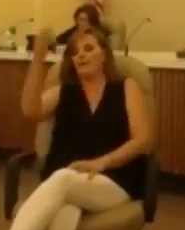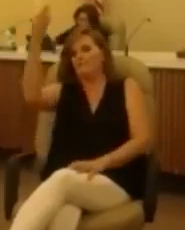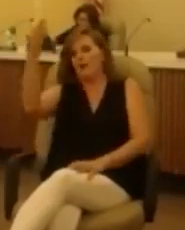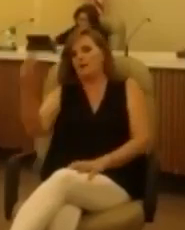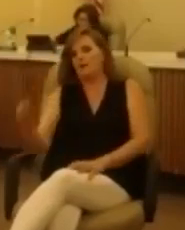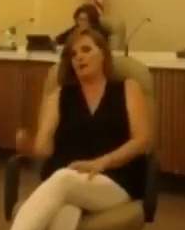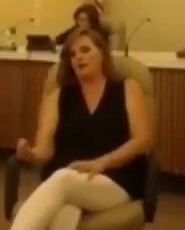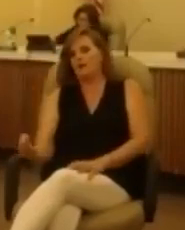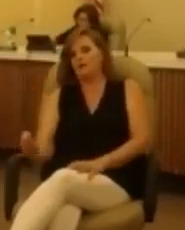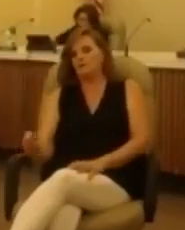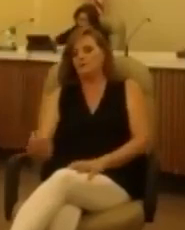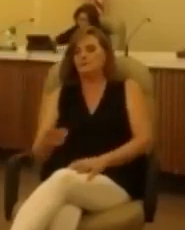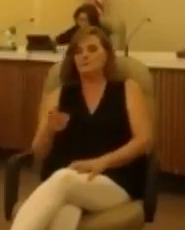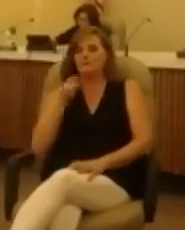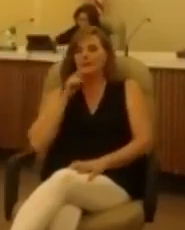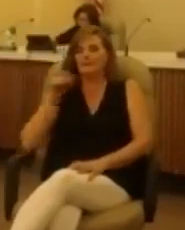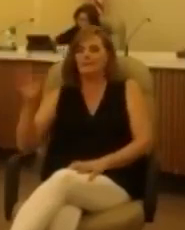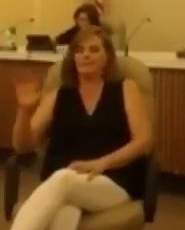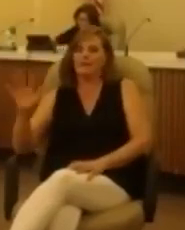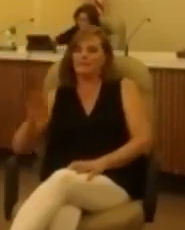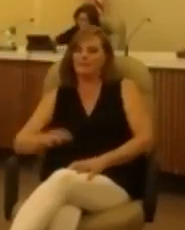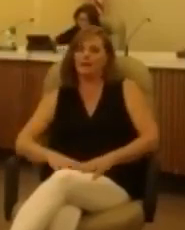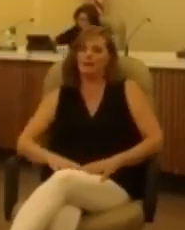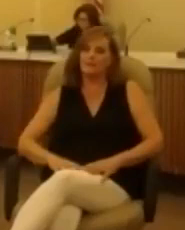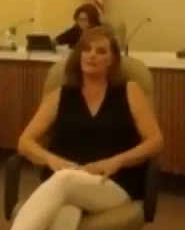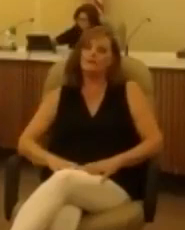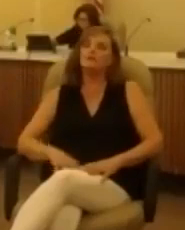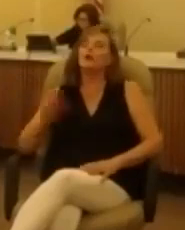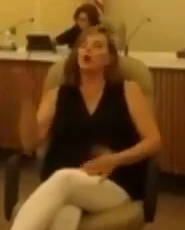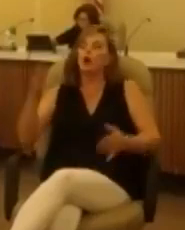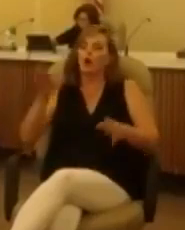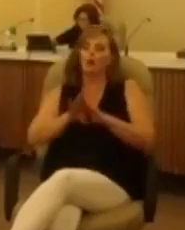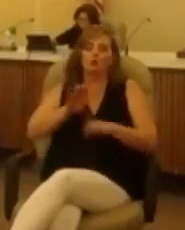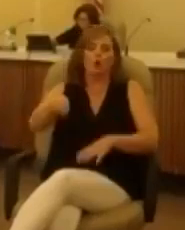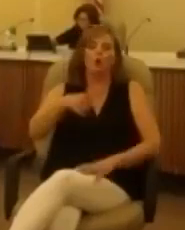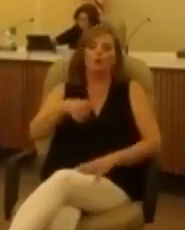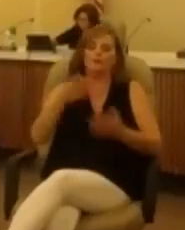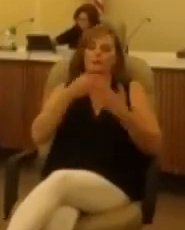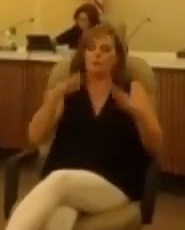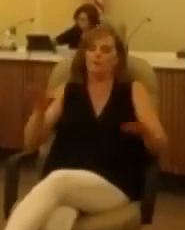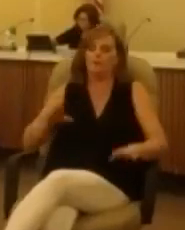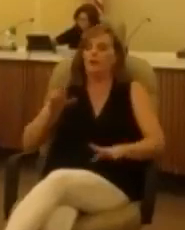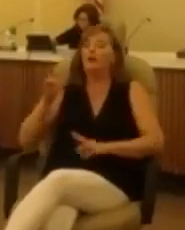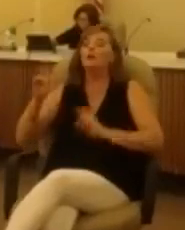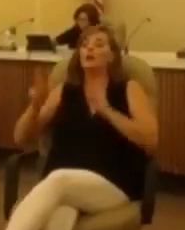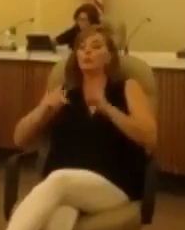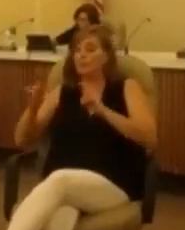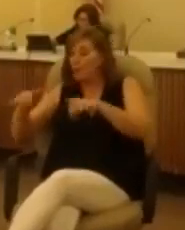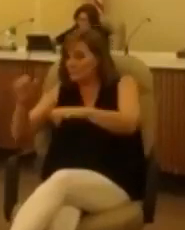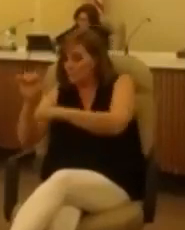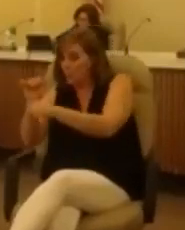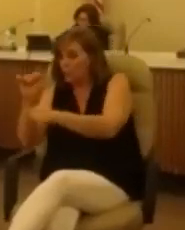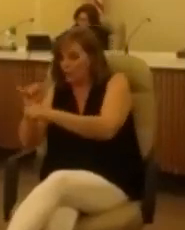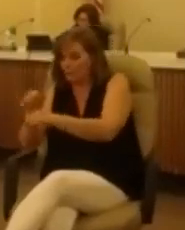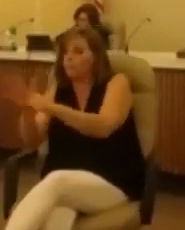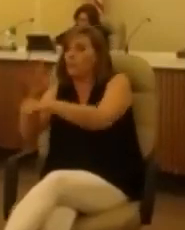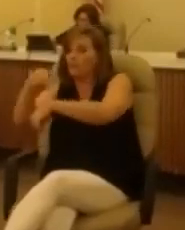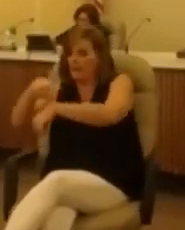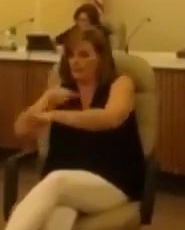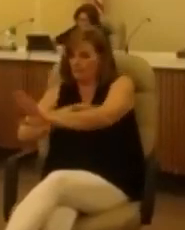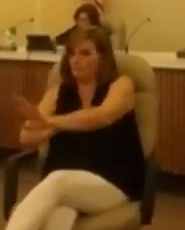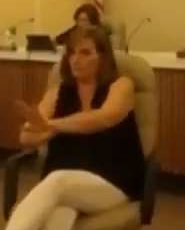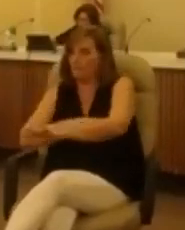o'clock. That's great. But closed just to the public. Just to the public, Right. the people would still be working, Right. but Right. and